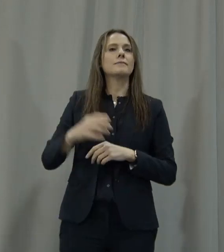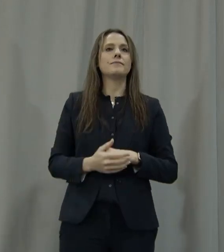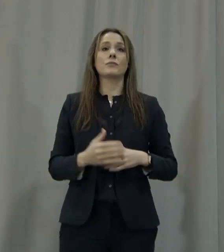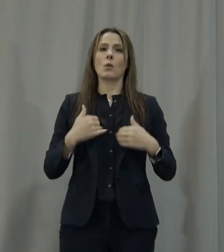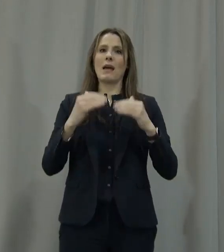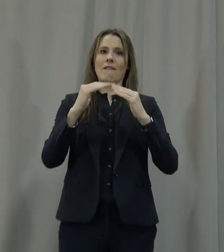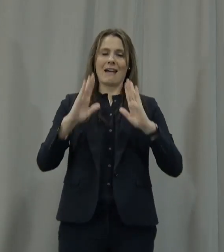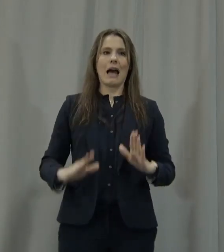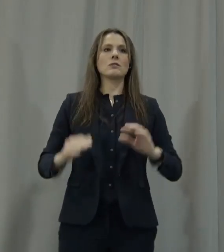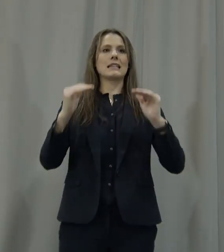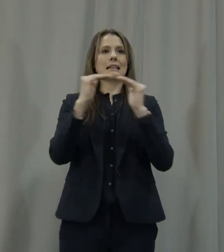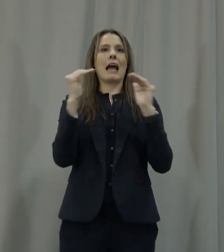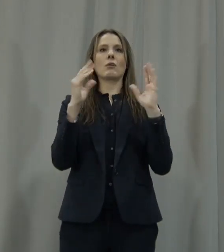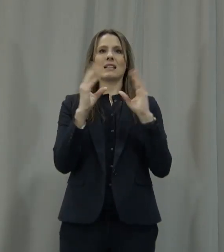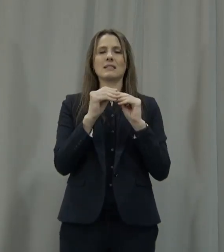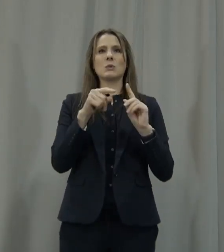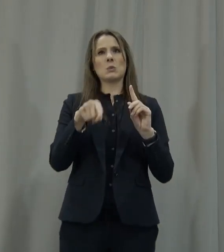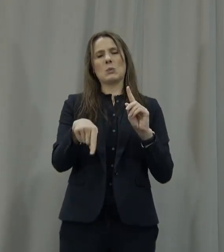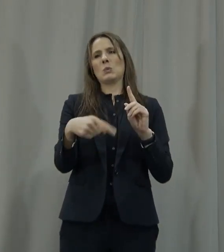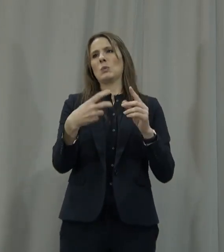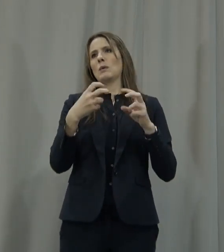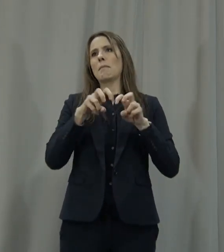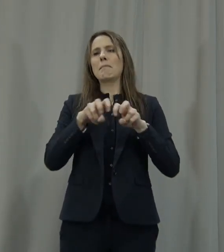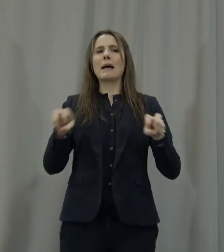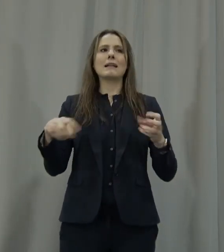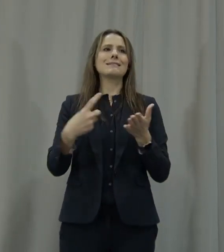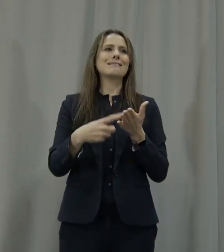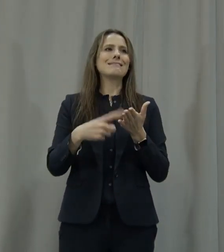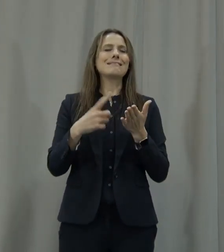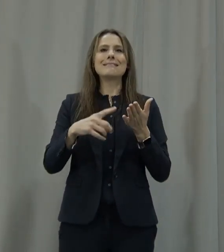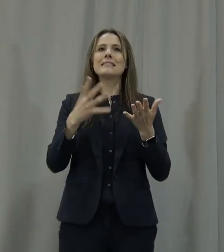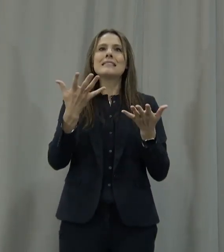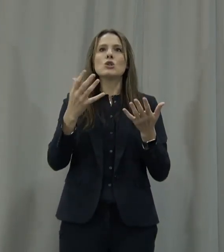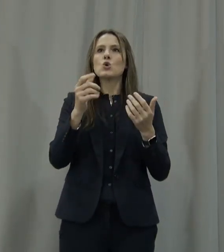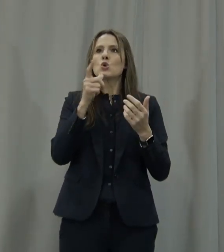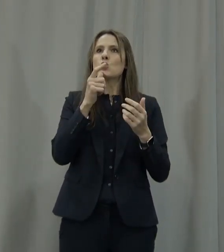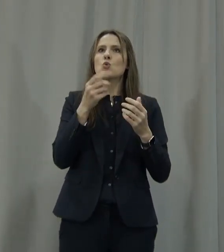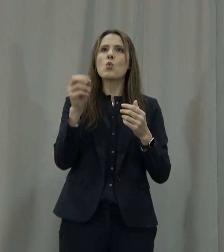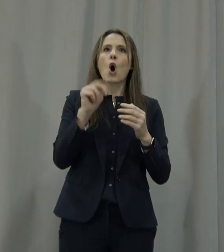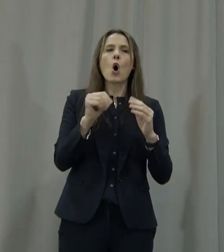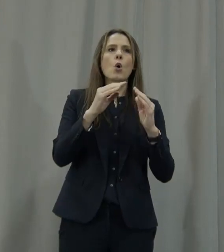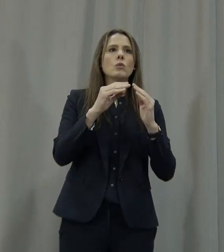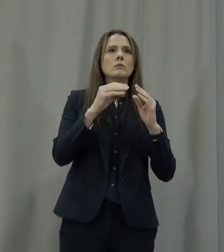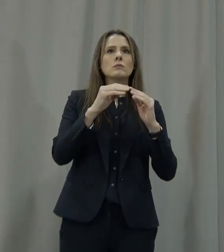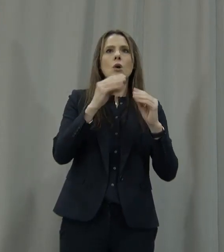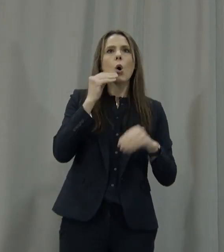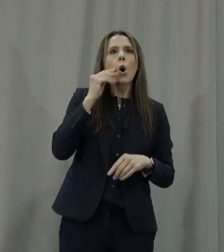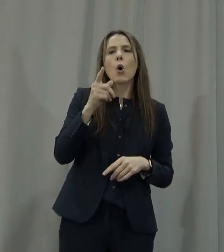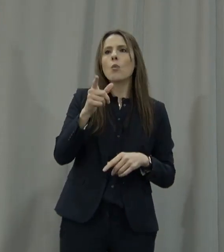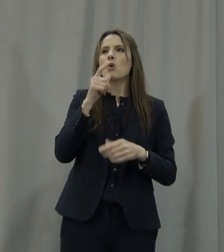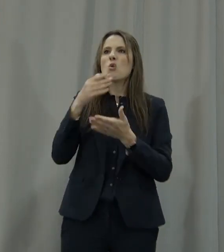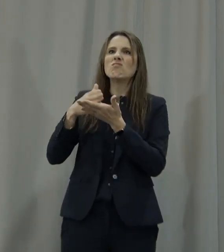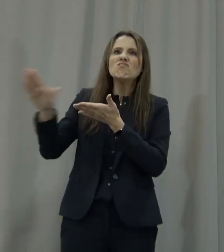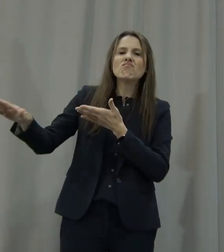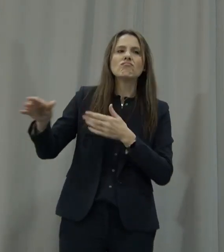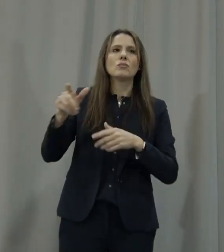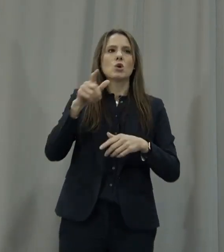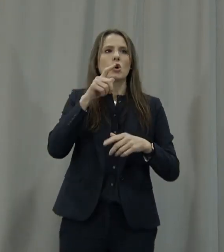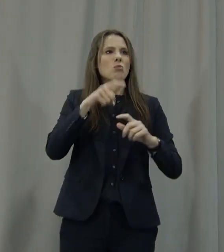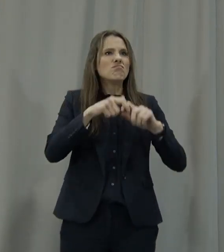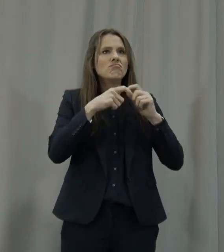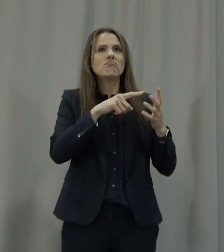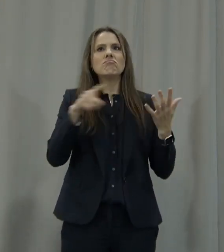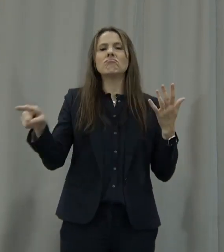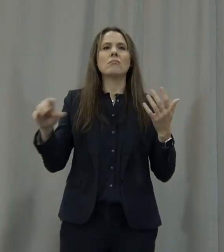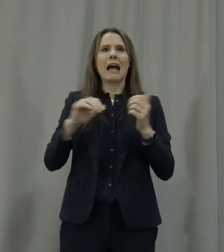panelists discussed the serious lack of effort to address home ownership rates, evictions, and segregation in Michigan.